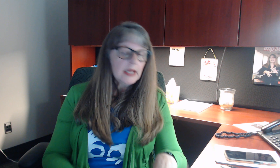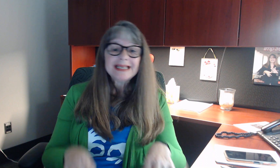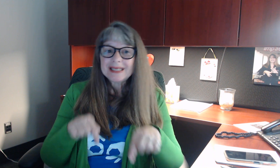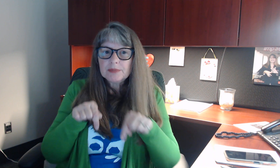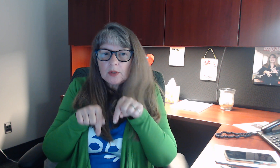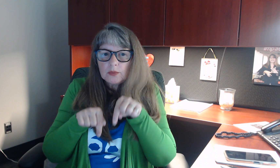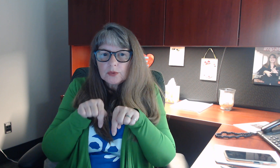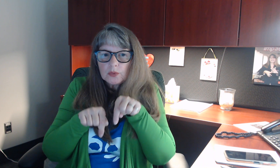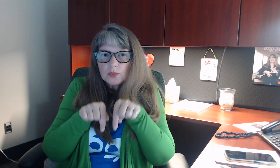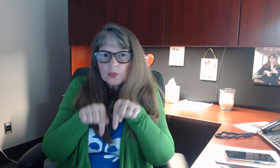Tiptoe.